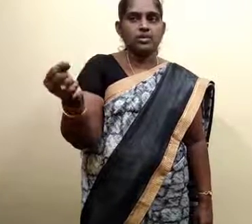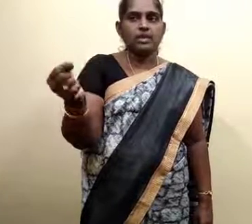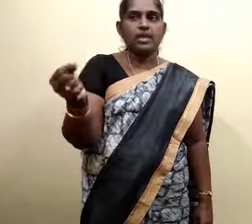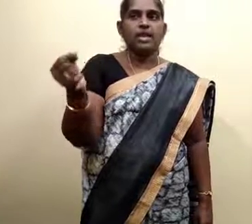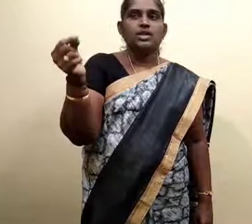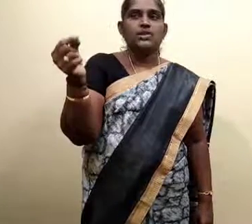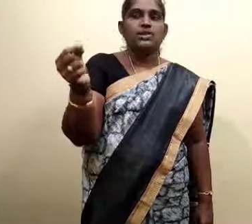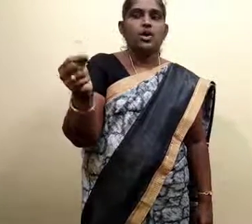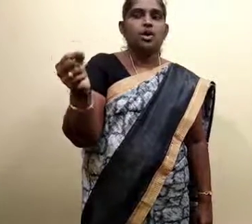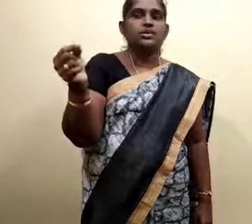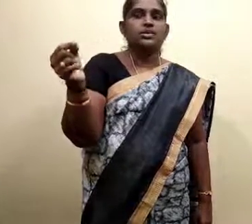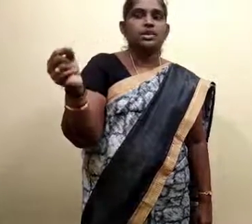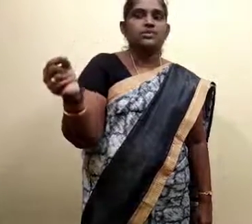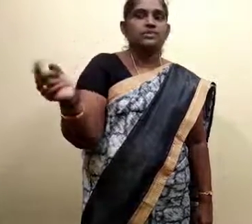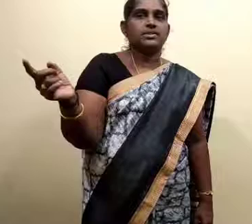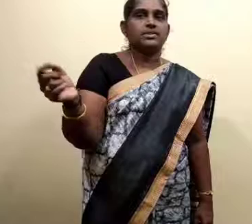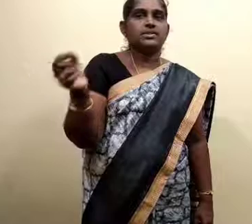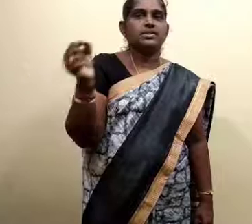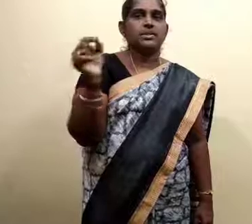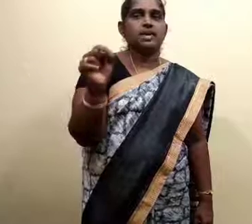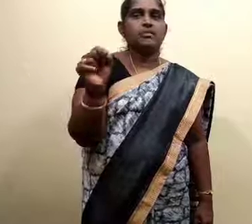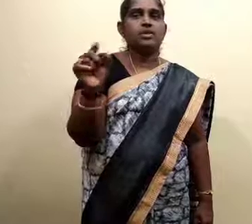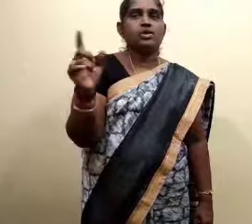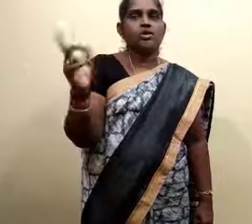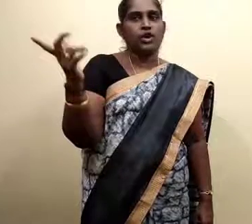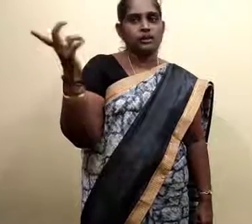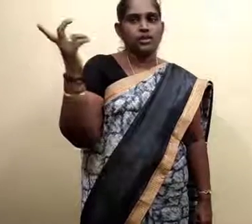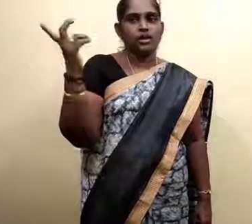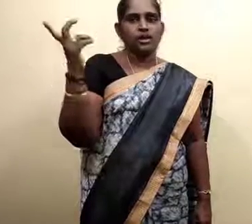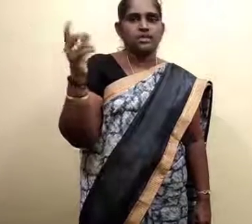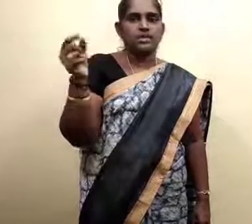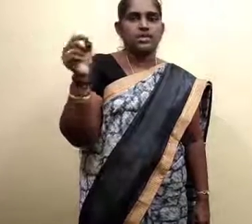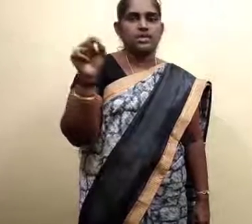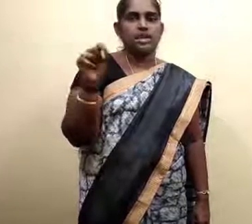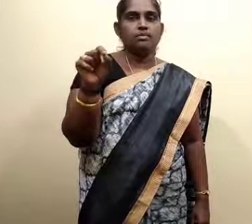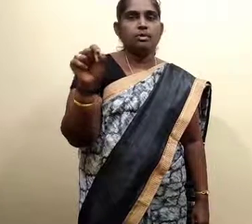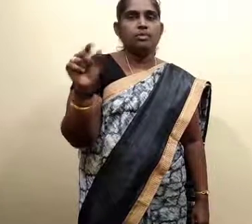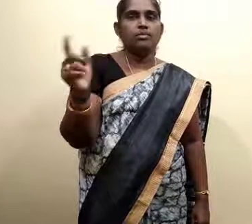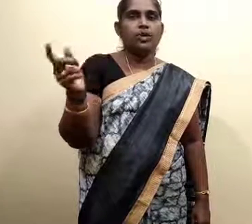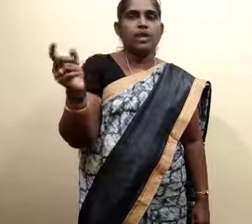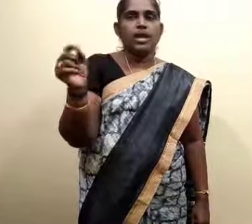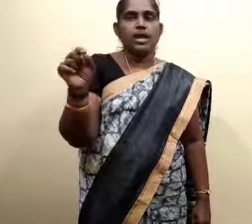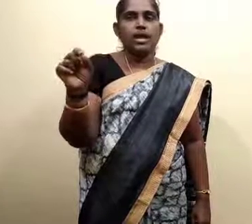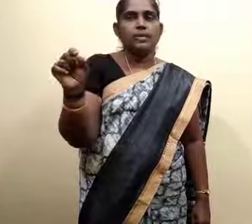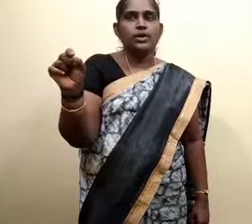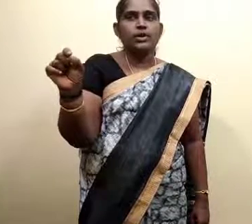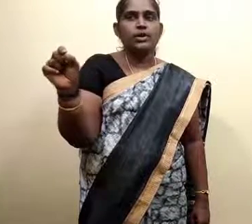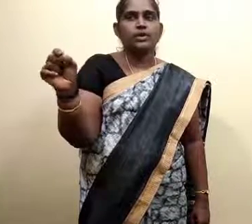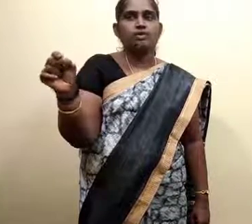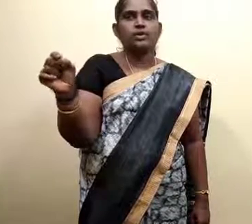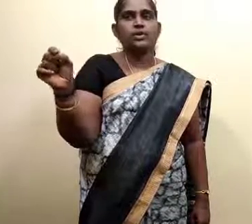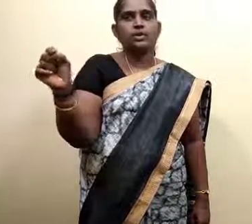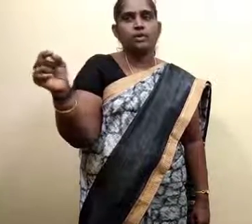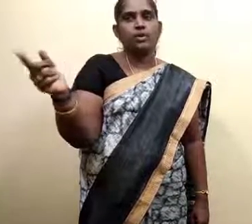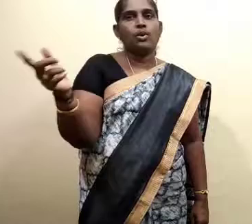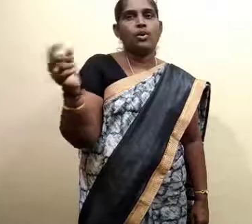roads and George Stephenson's steam locomotive. Understand? Steam locomotive helped to improve road